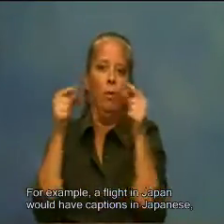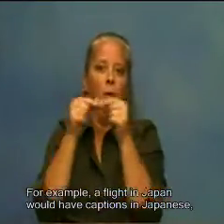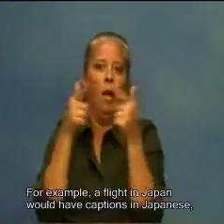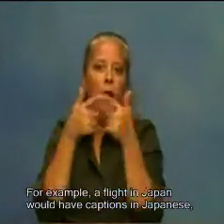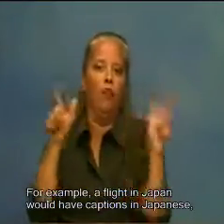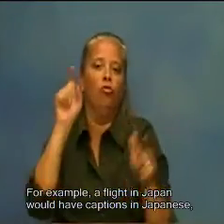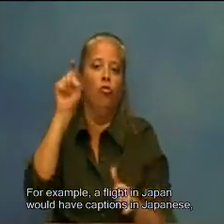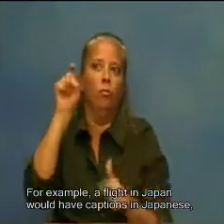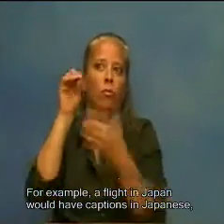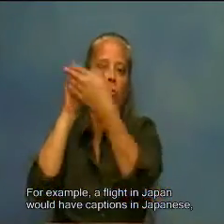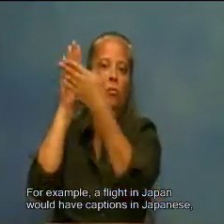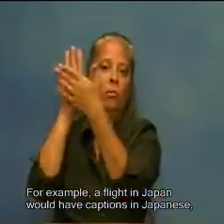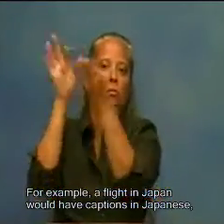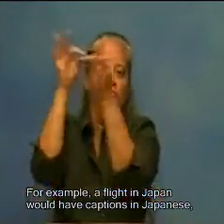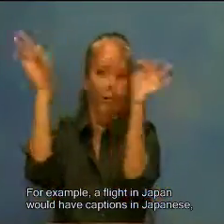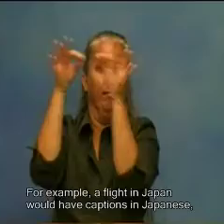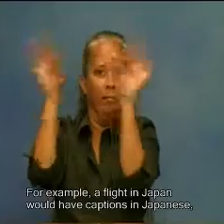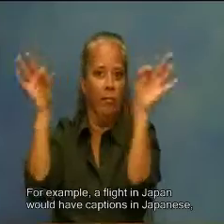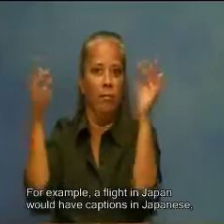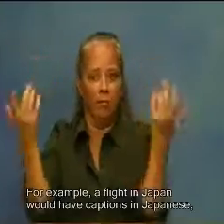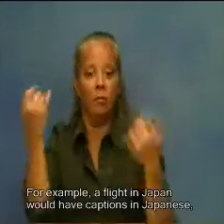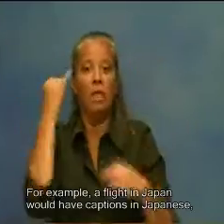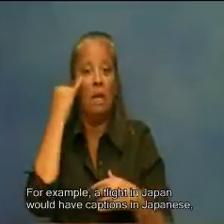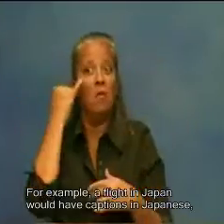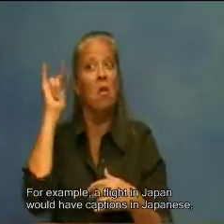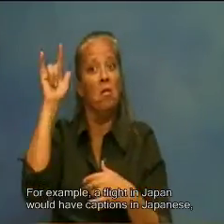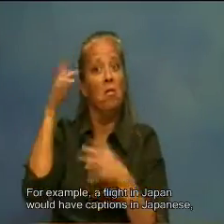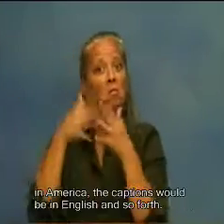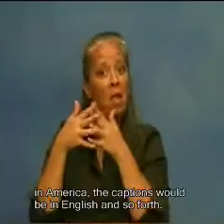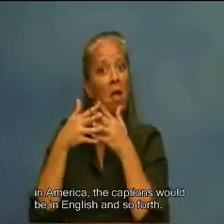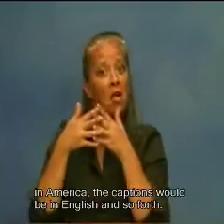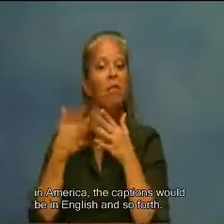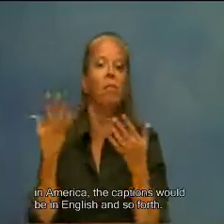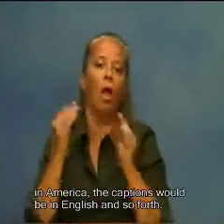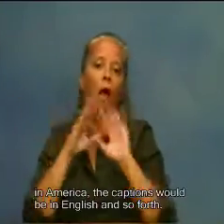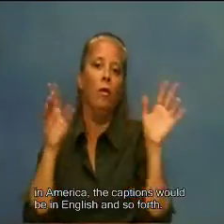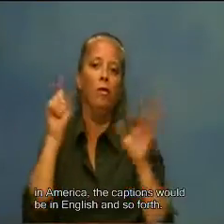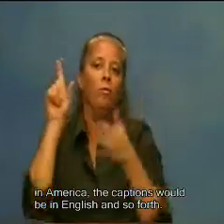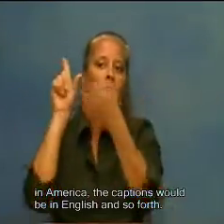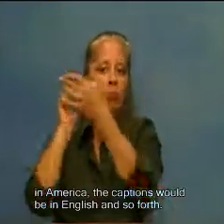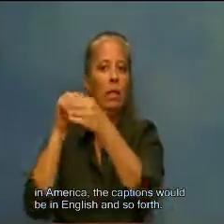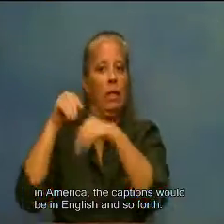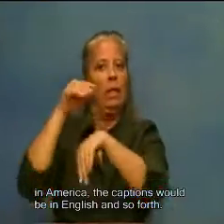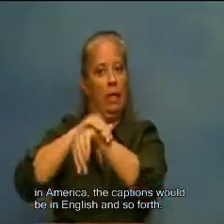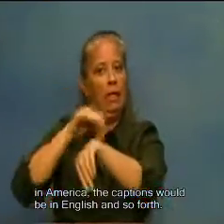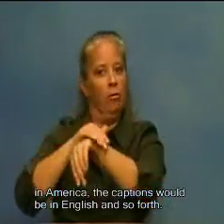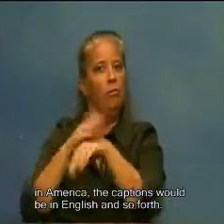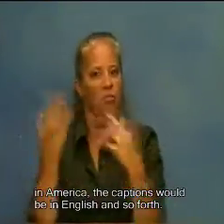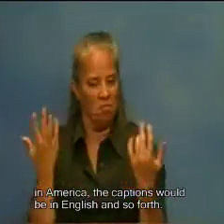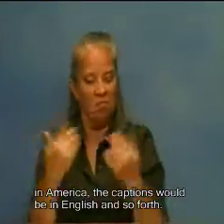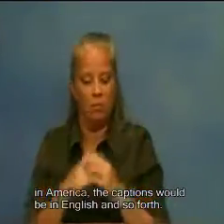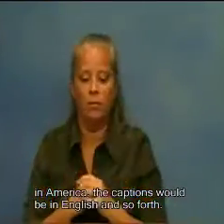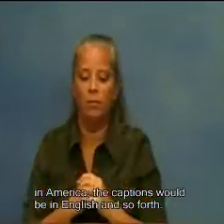a flight in Japan would have captions in Japanese. In America, the captions would be in English, and so